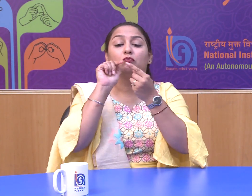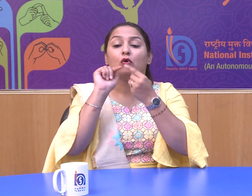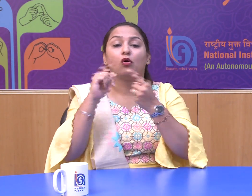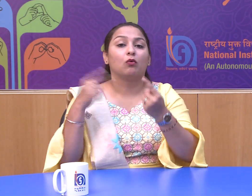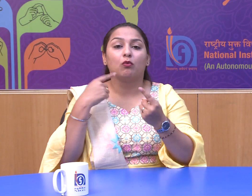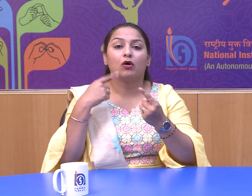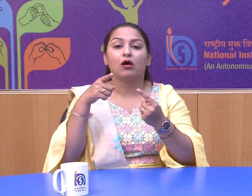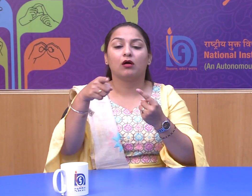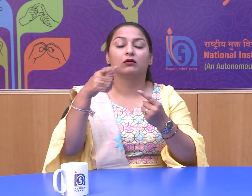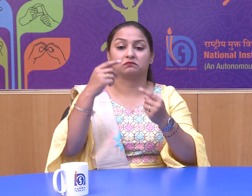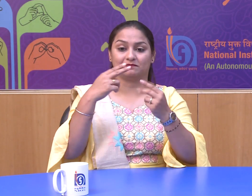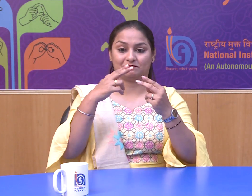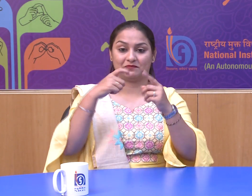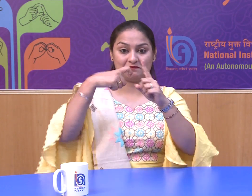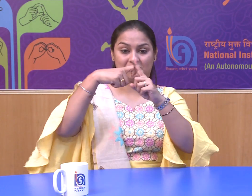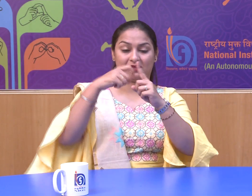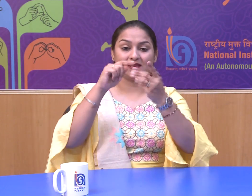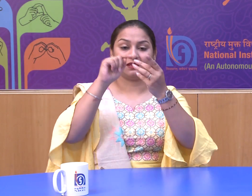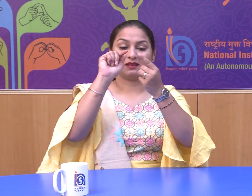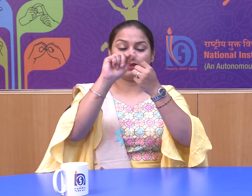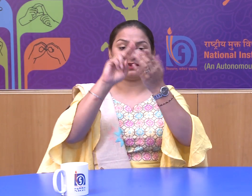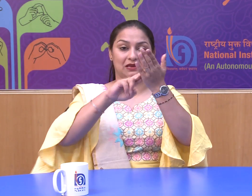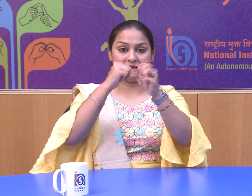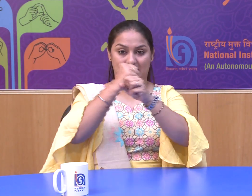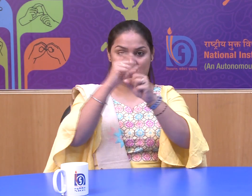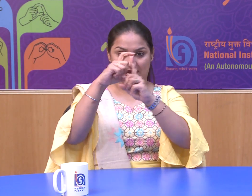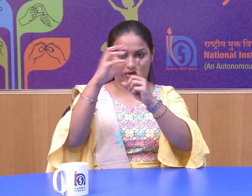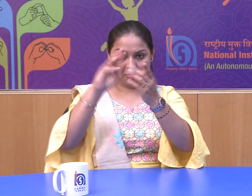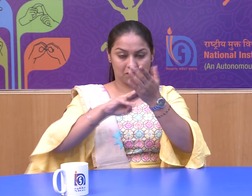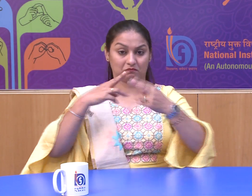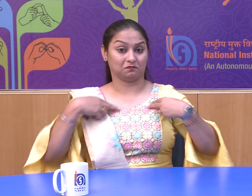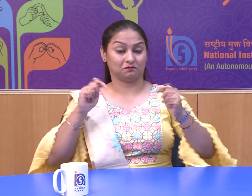these kingdoms and the life of the people is the Sangam literature.